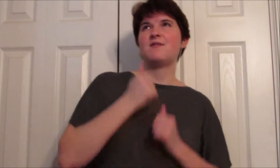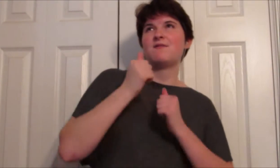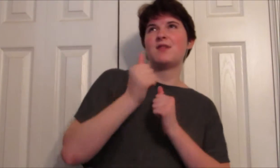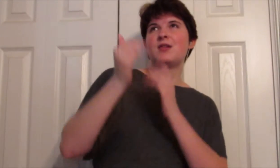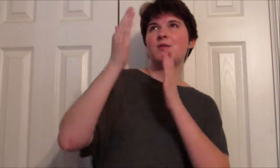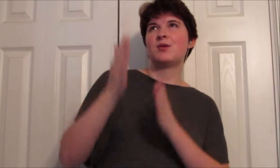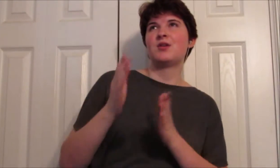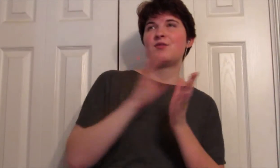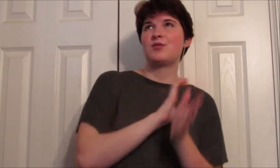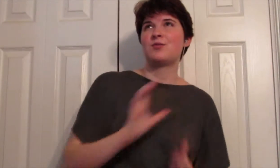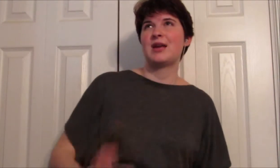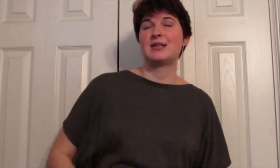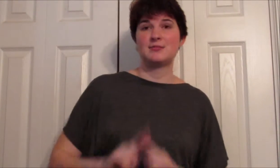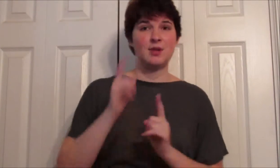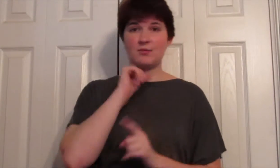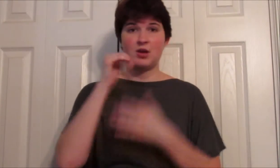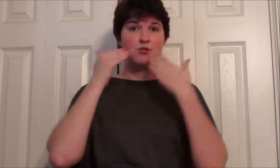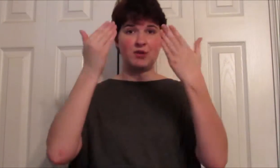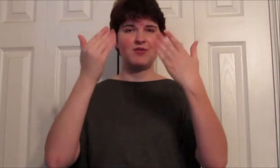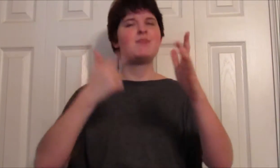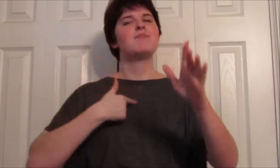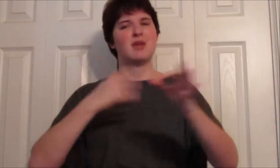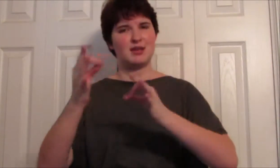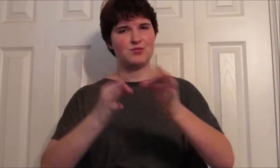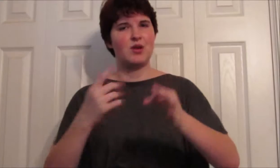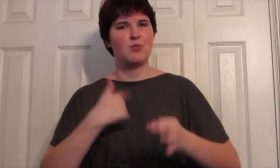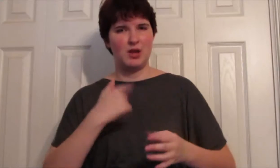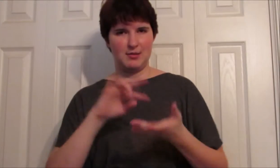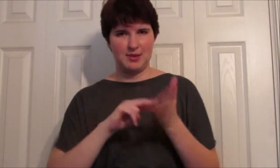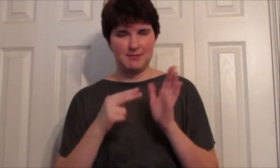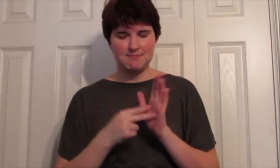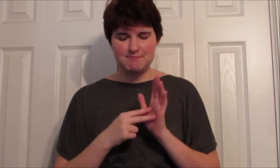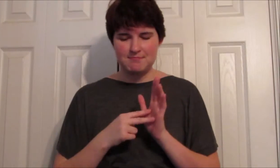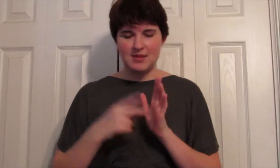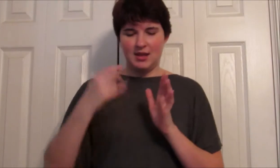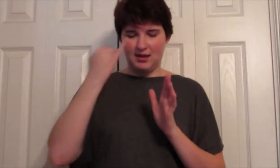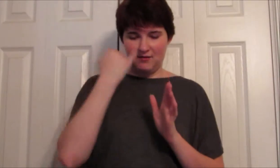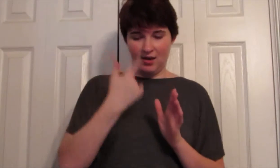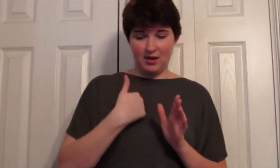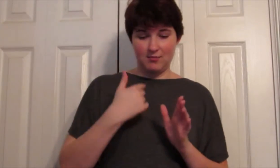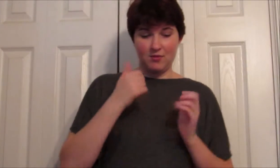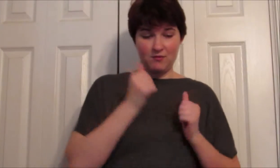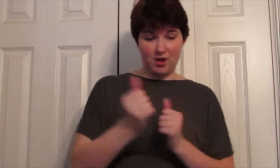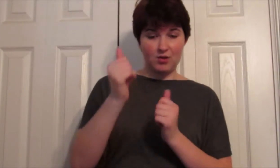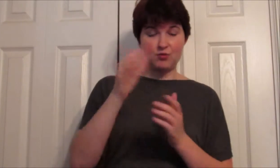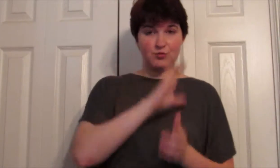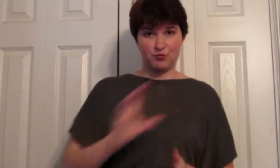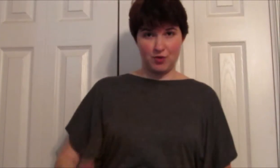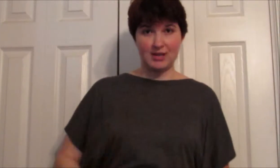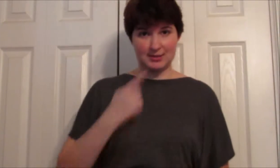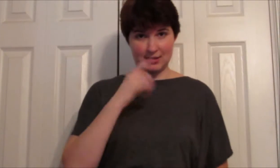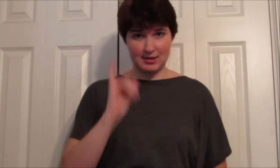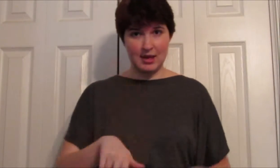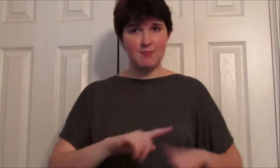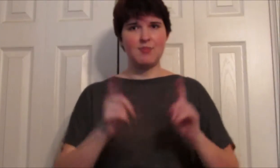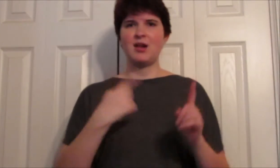person, here's what I'm saying. If I consider myself a follower of Jesus Christ and I'm not a grateful person, I am saying that Jesus Christ is not